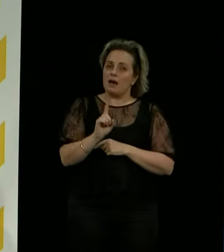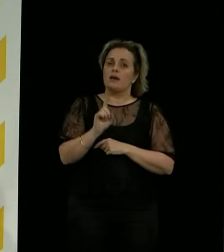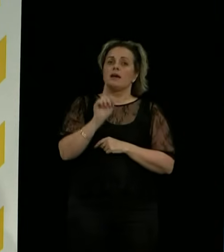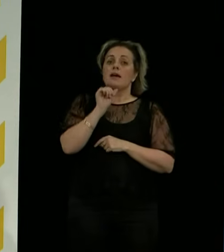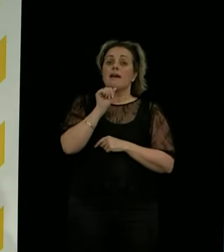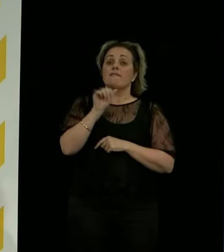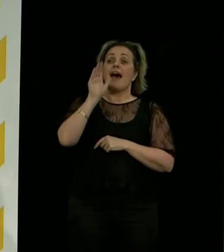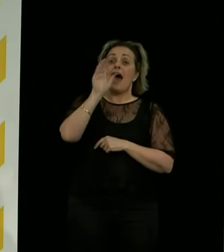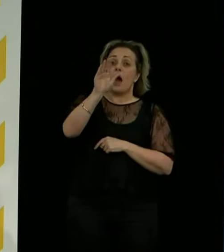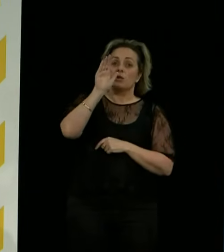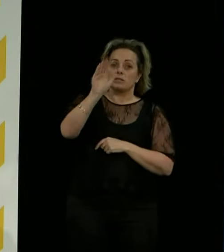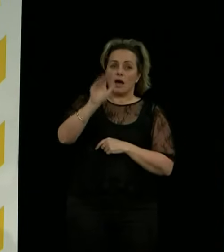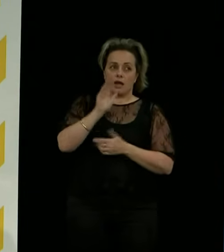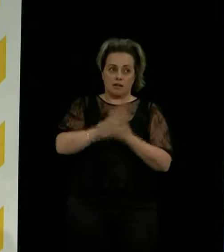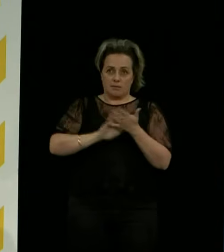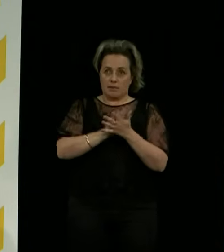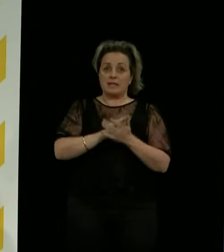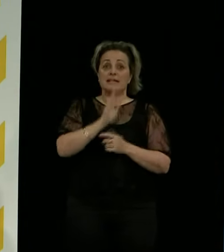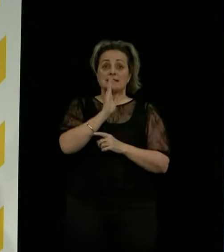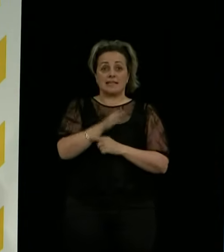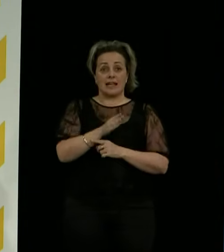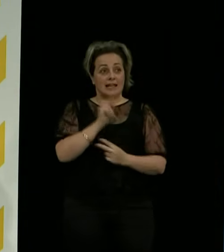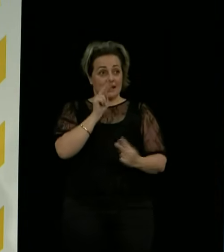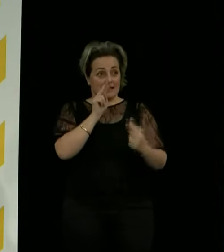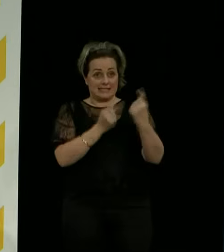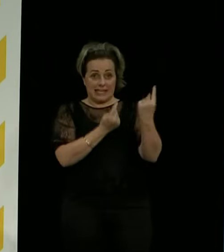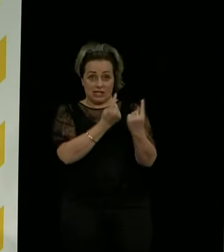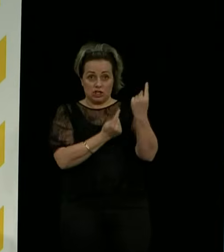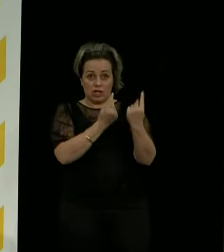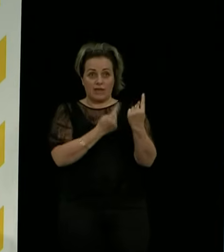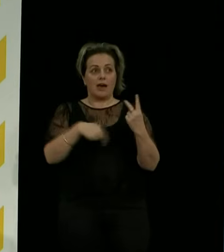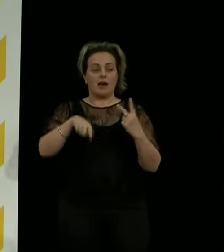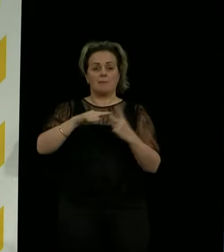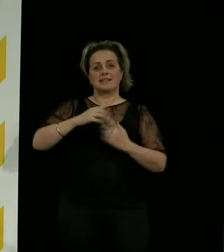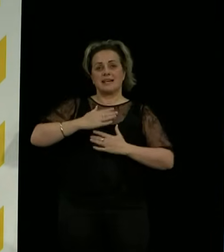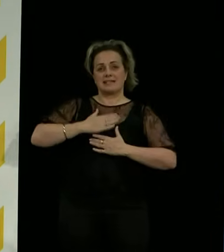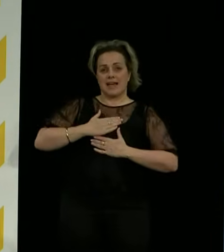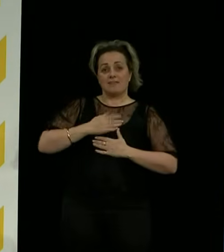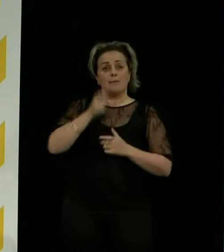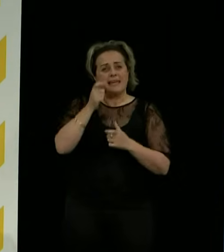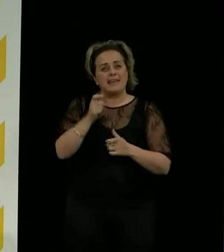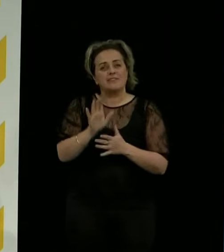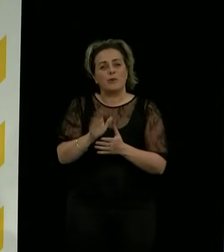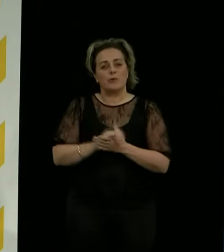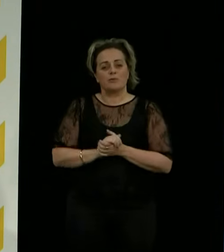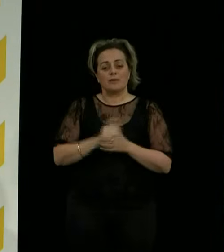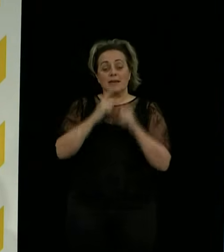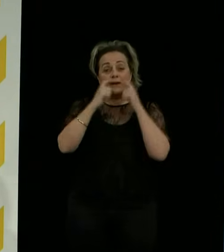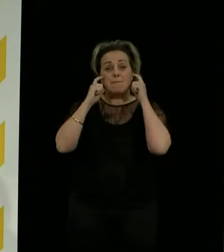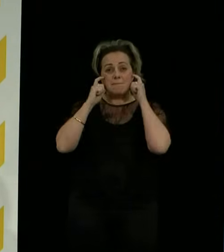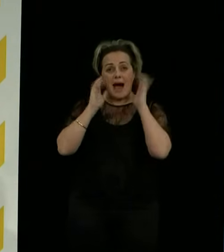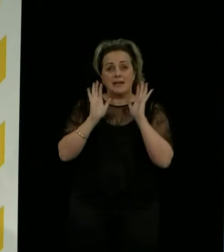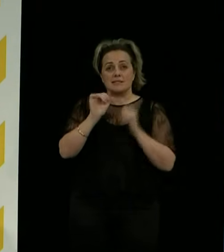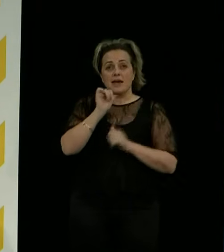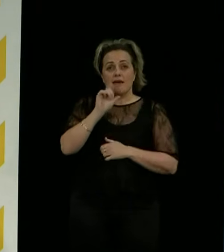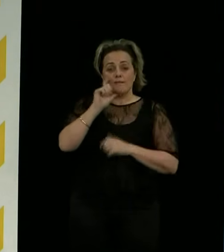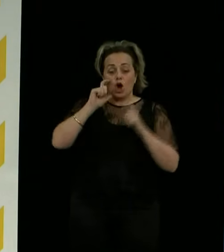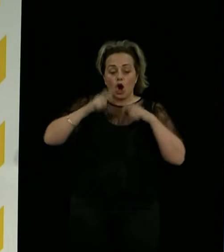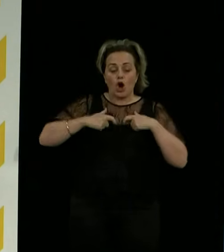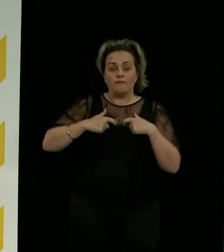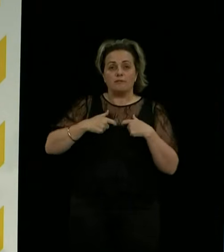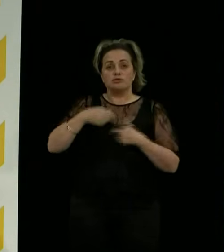balance both these issues. So please, be careful, wear a mask. If you take them off to eat or drink, keep